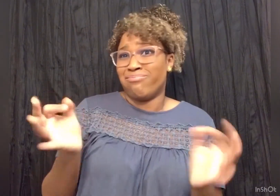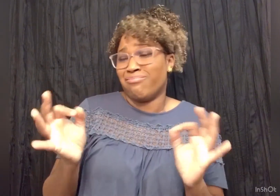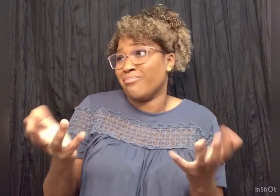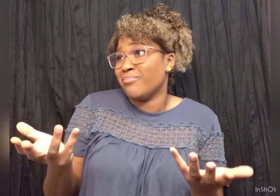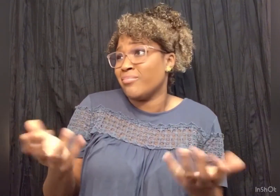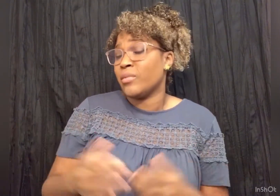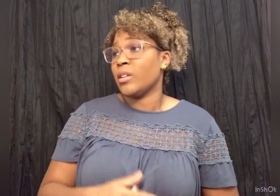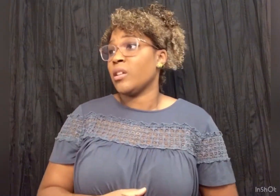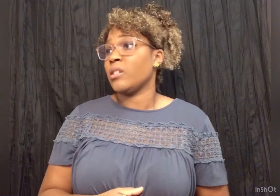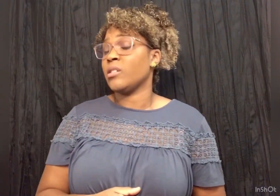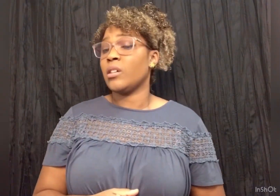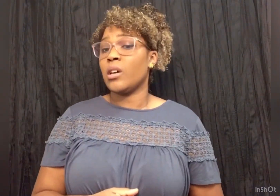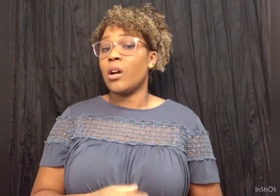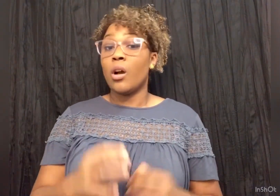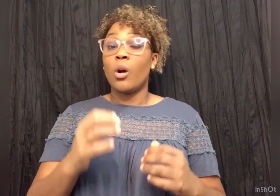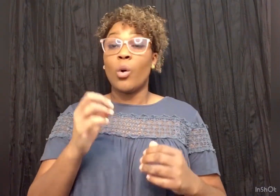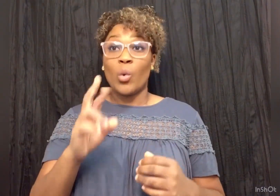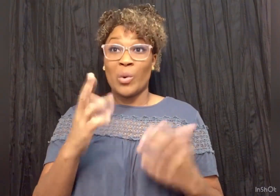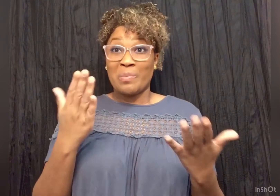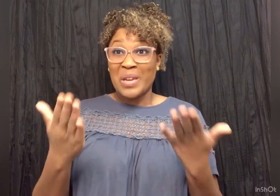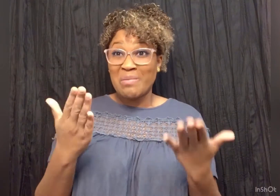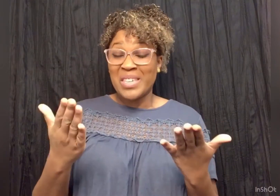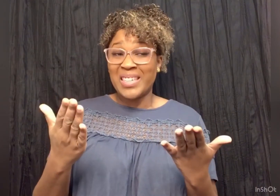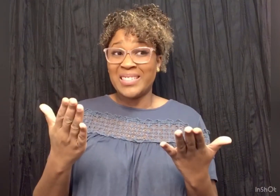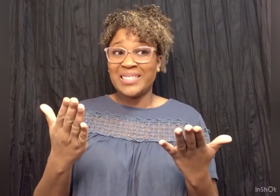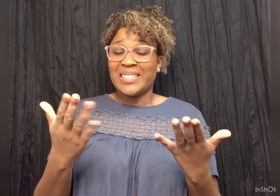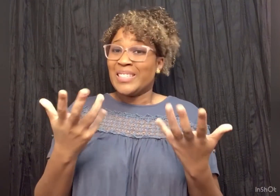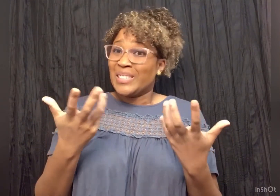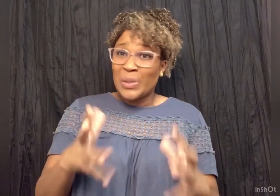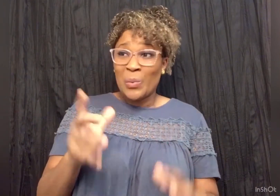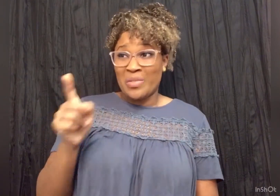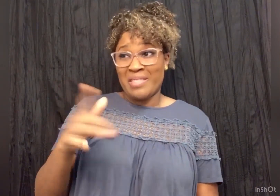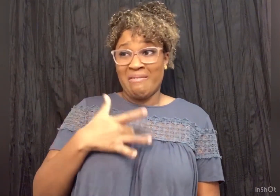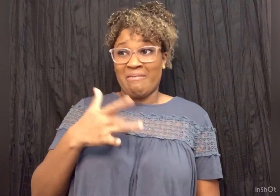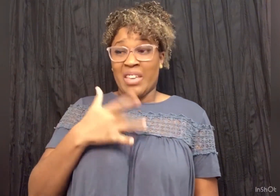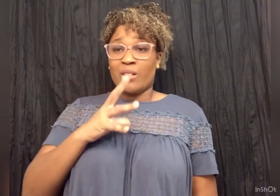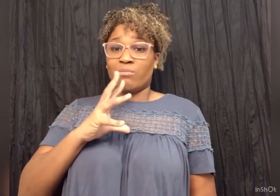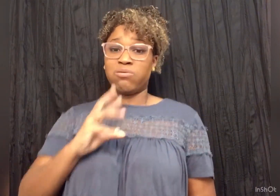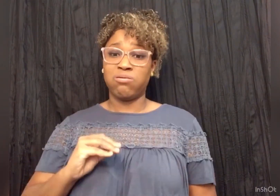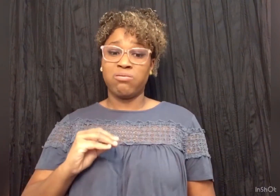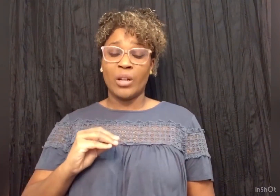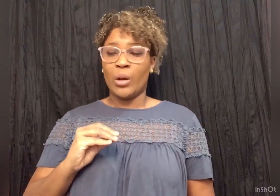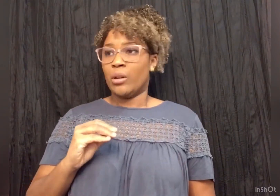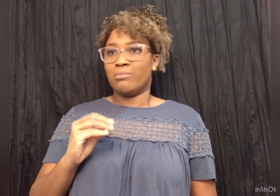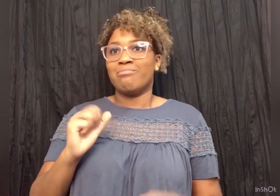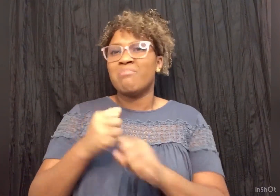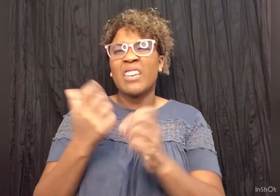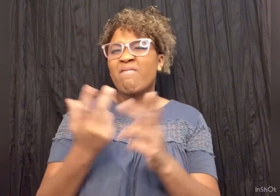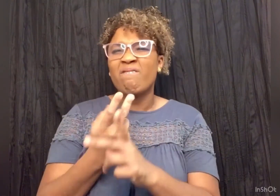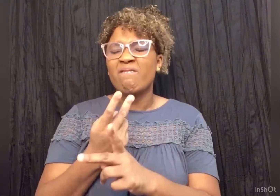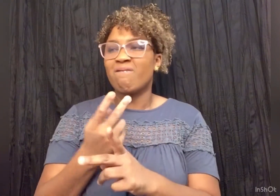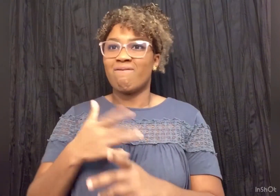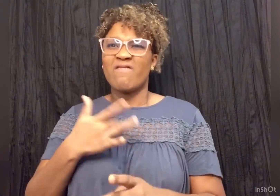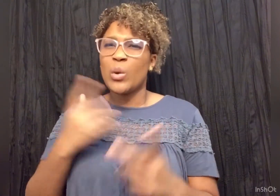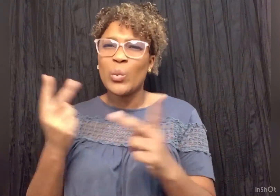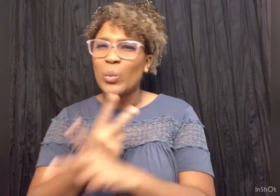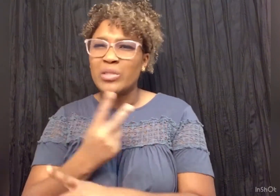he just did not want to discourage the others, to throw salt on their wounds.